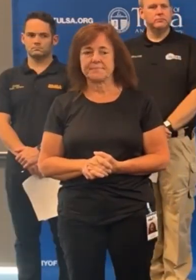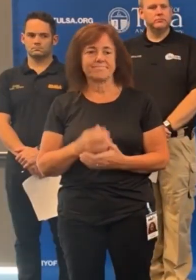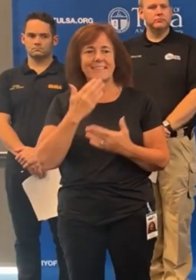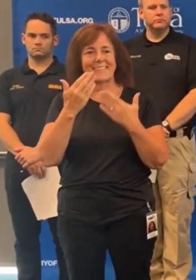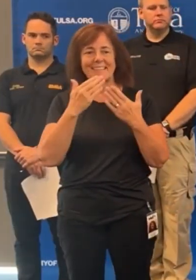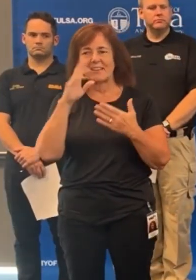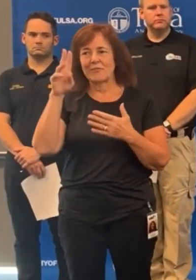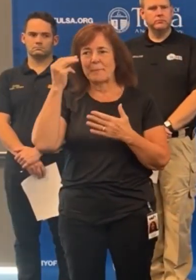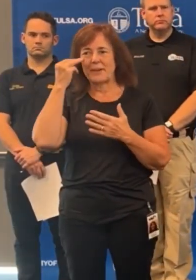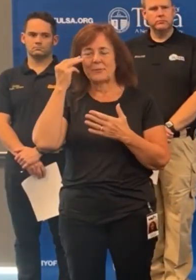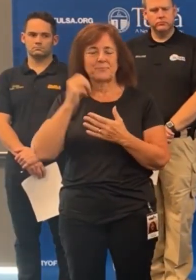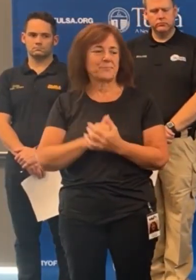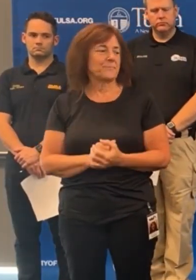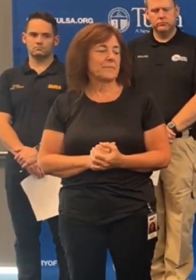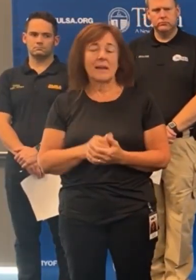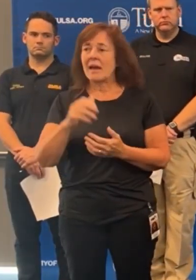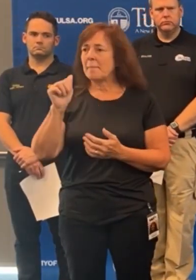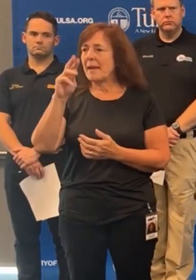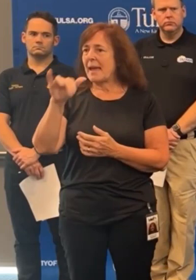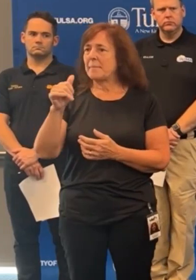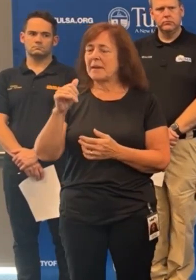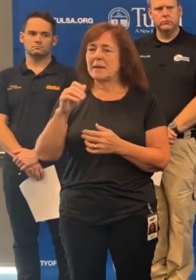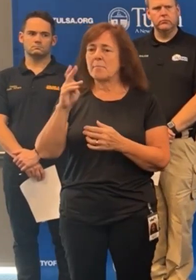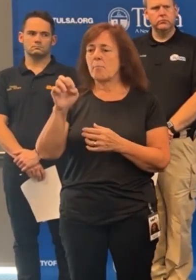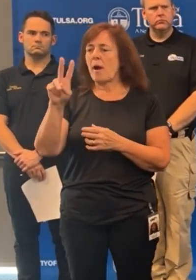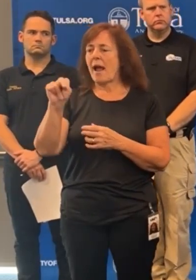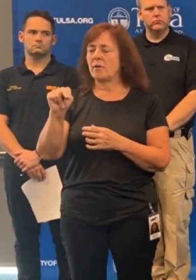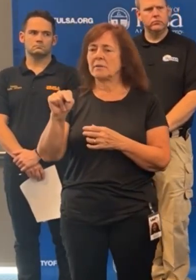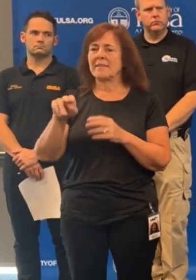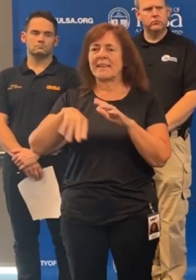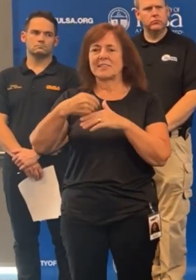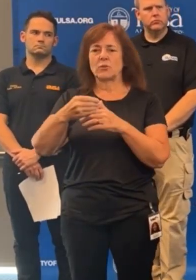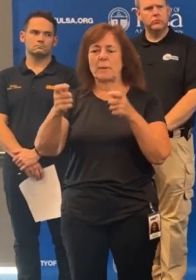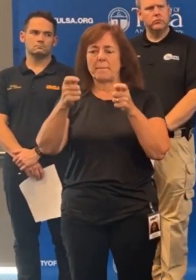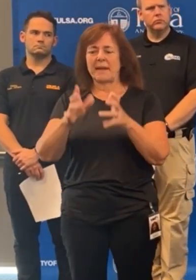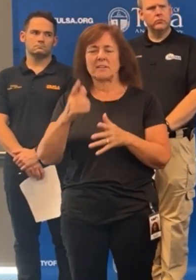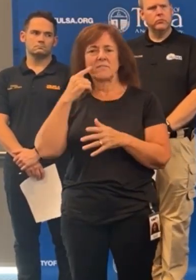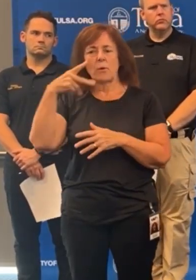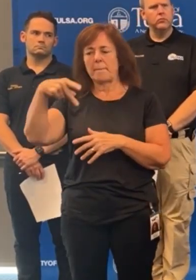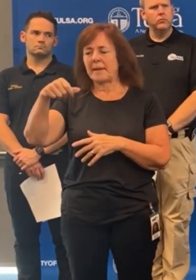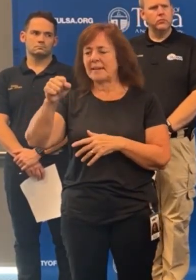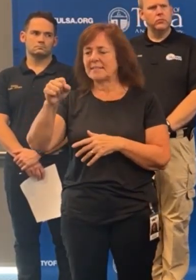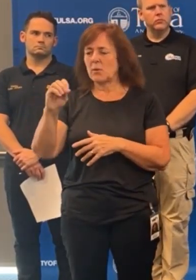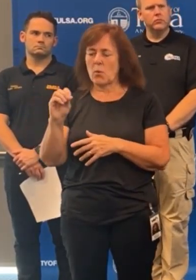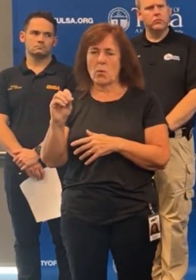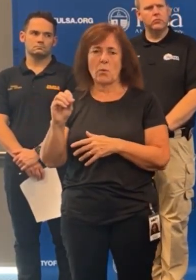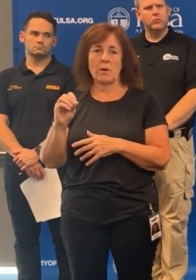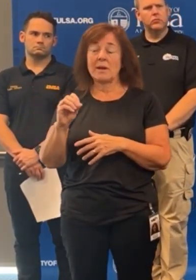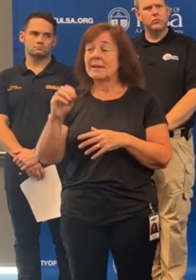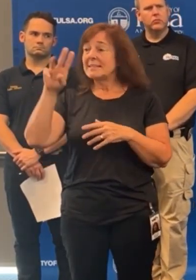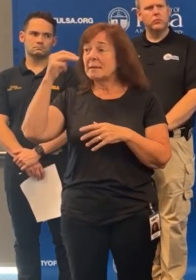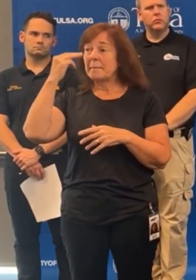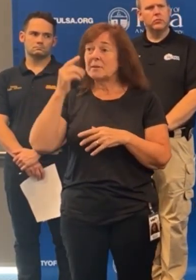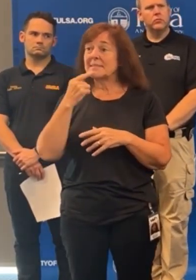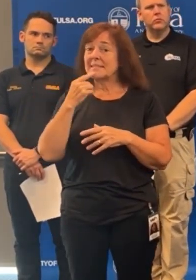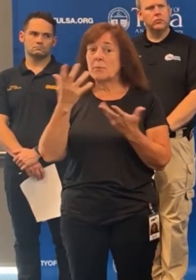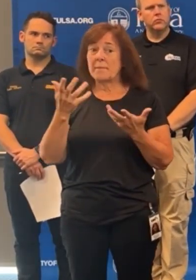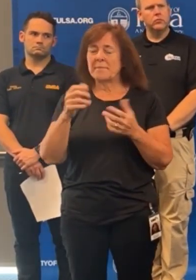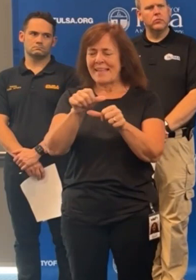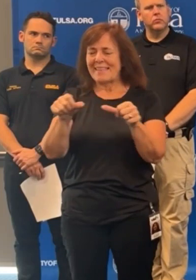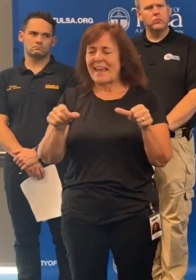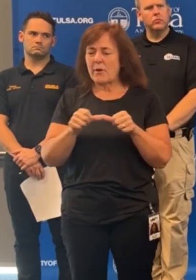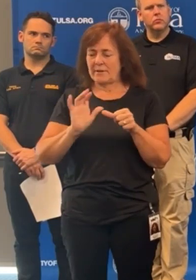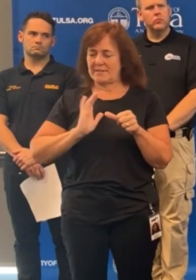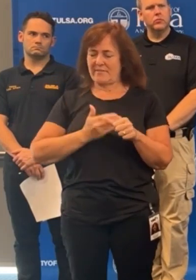Thank you, Mayor. I'm Amy Brown, External Affairs Manager for PSO. As the mayor said, the areas of